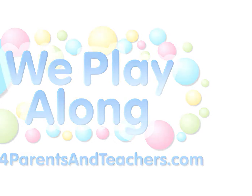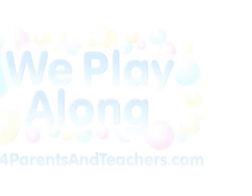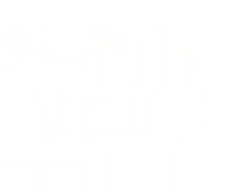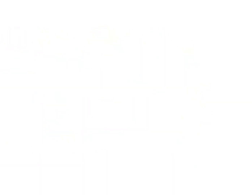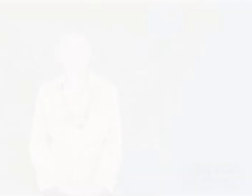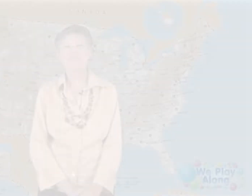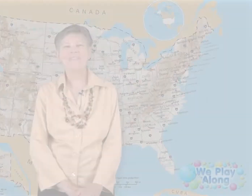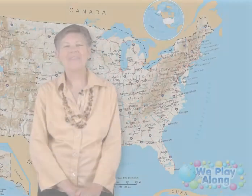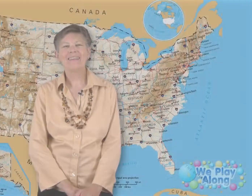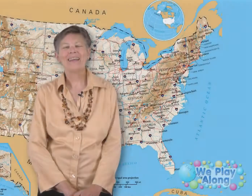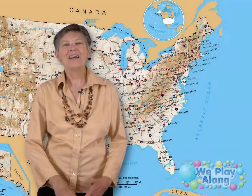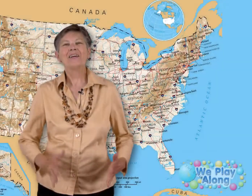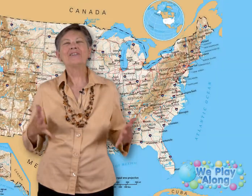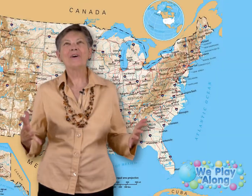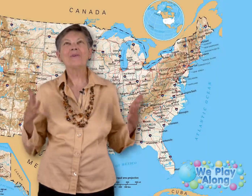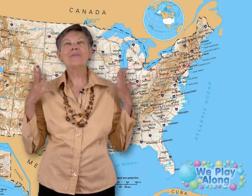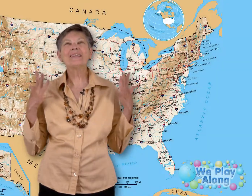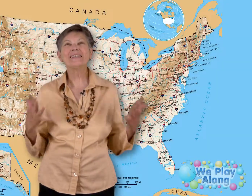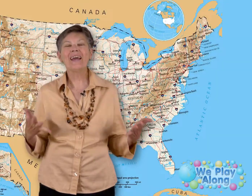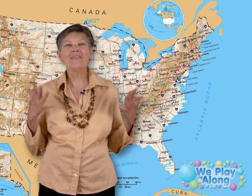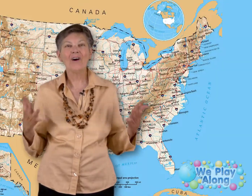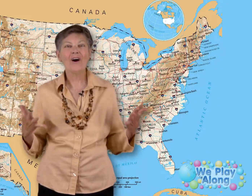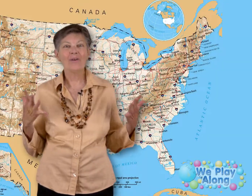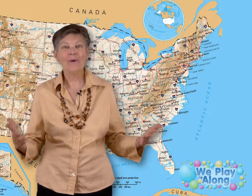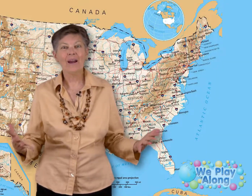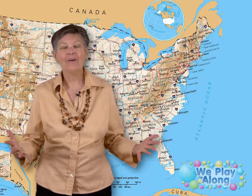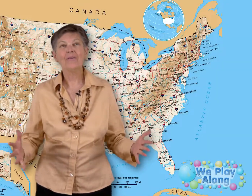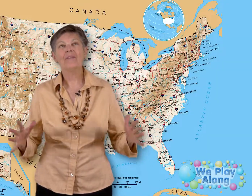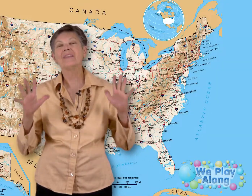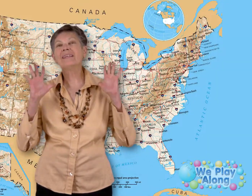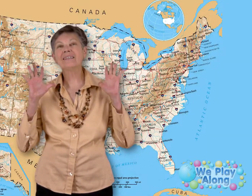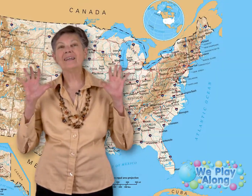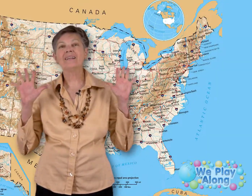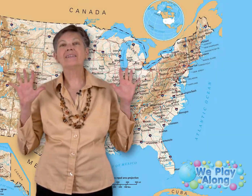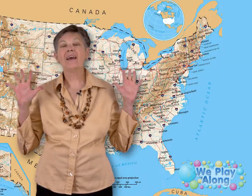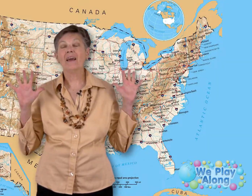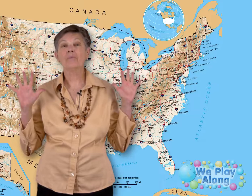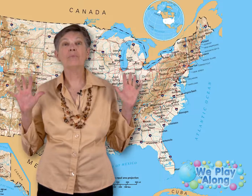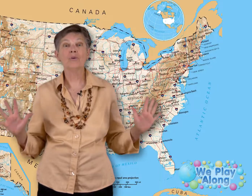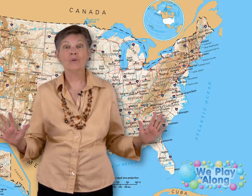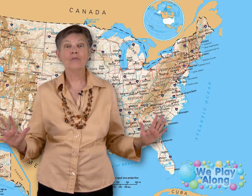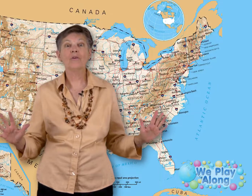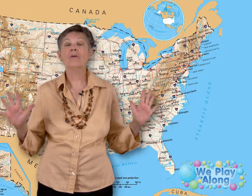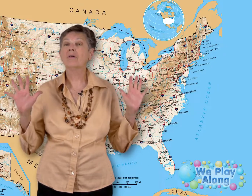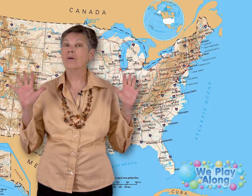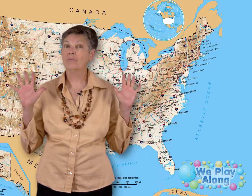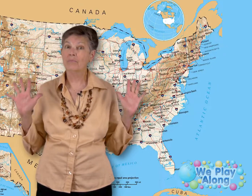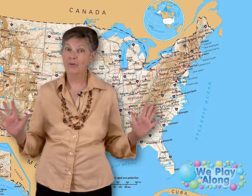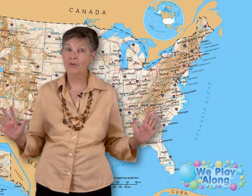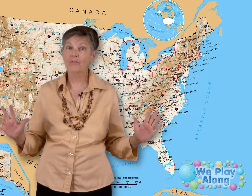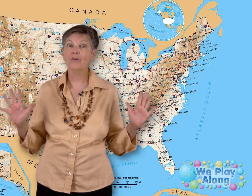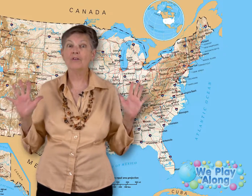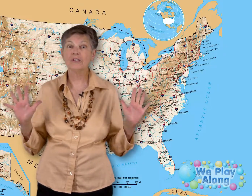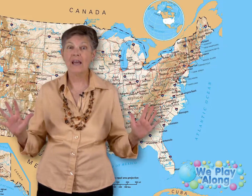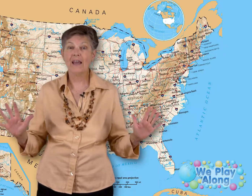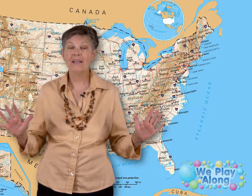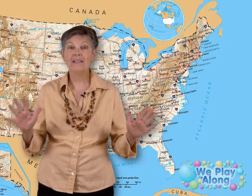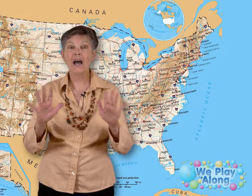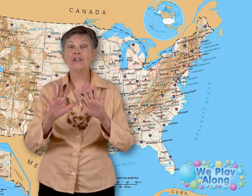too. So, the state of Colorado. This is a beautiful, beautiful state. It's got